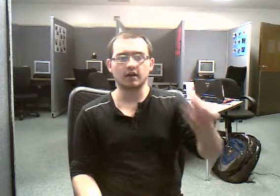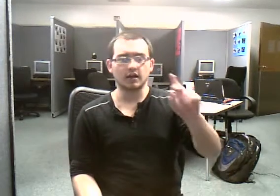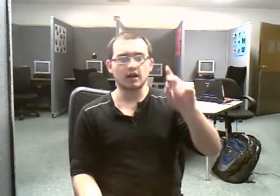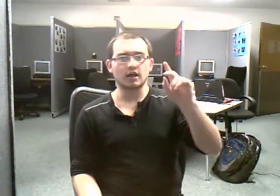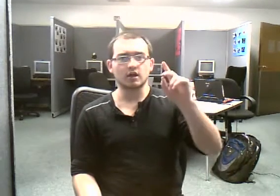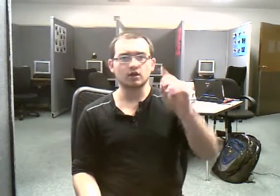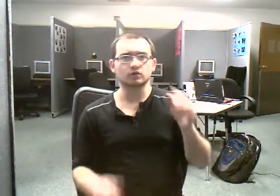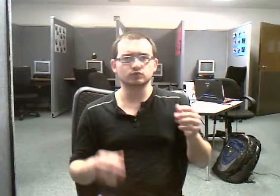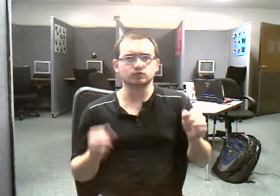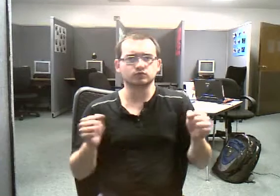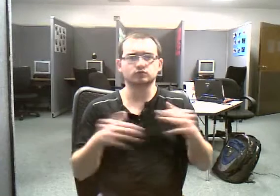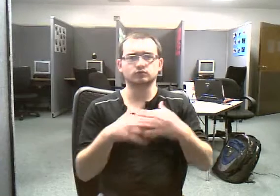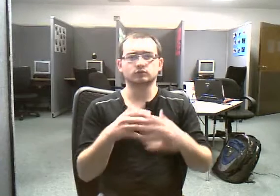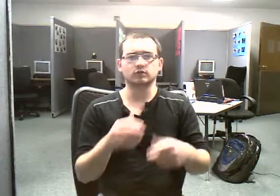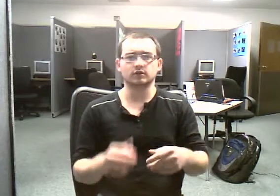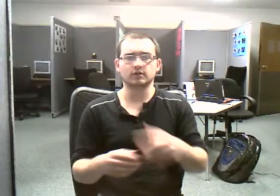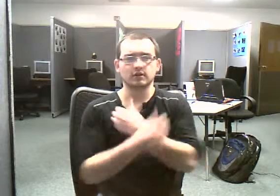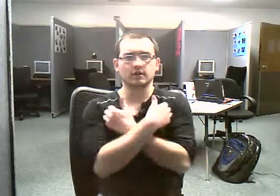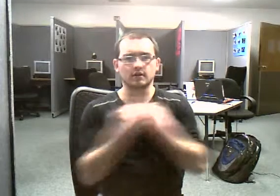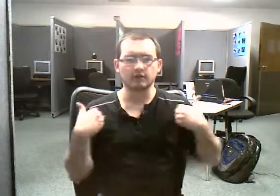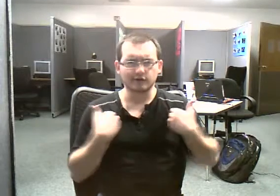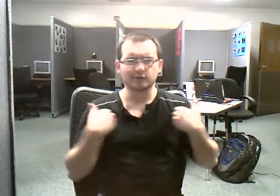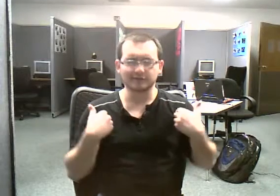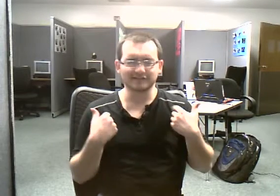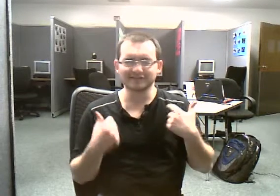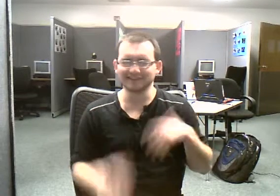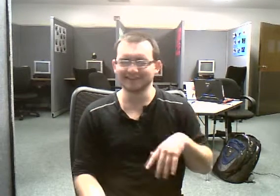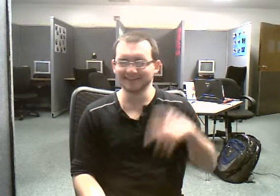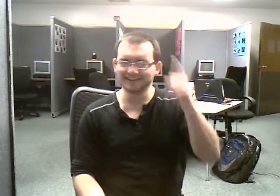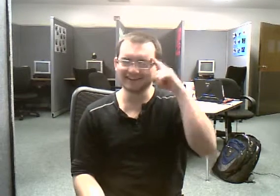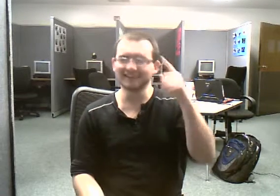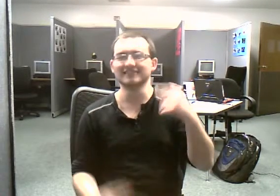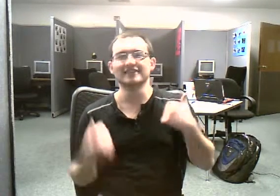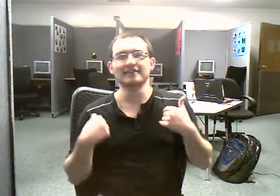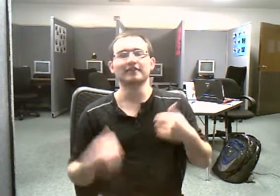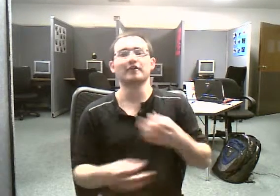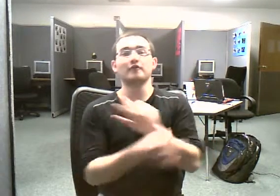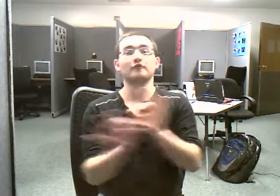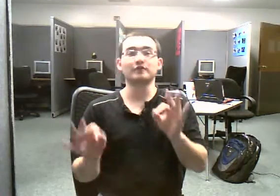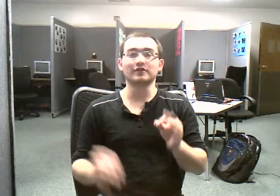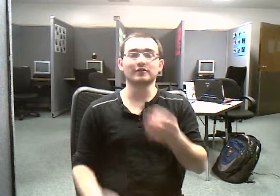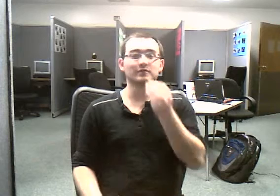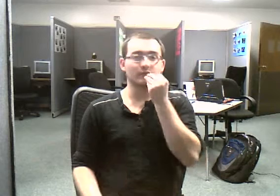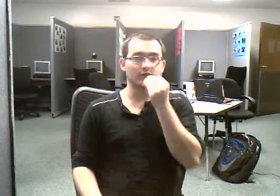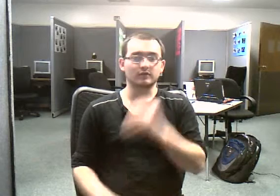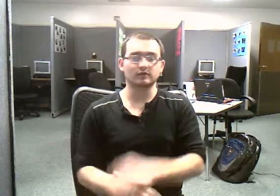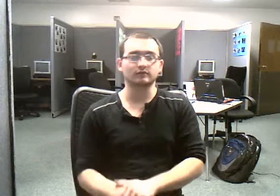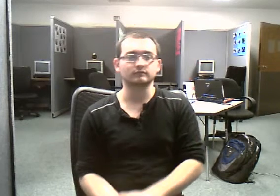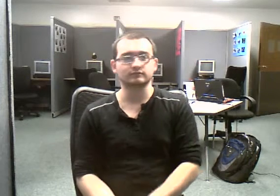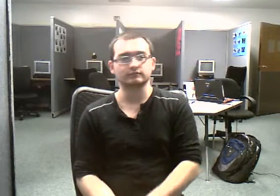This involves tricking it with a lure that we call a fly. We call it a fly because it looks like an insect. Now,